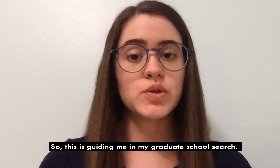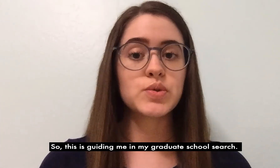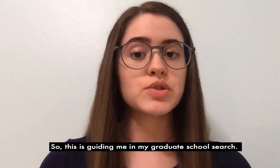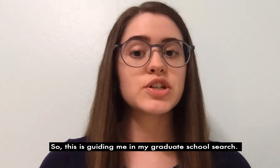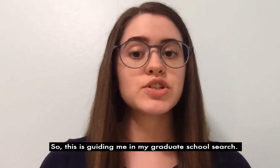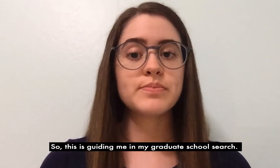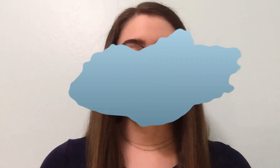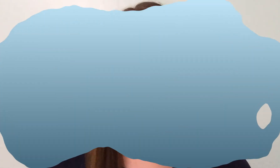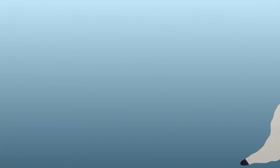school search.